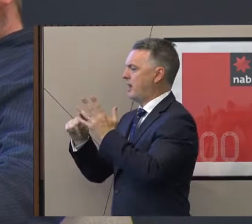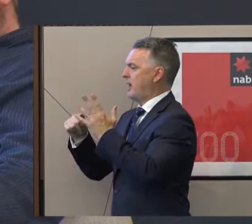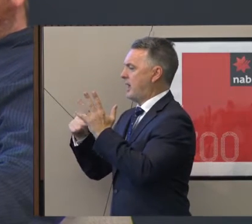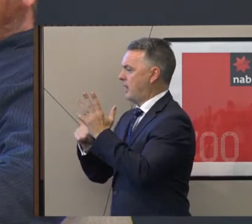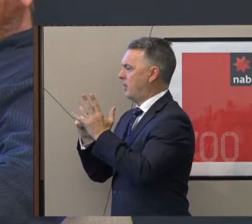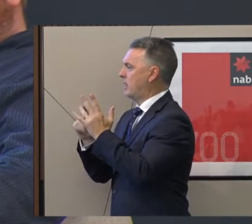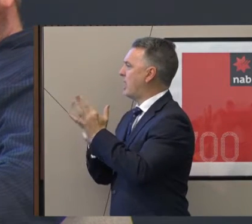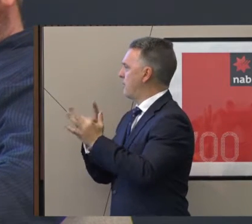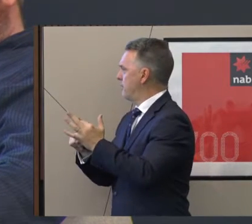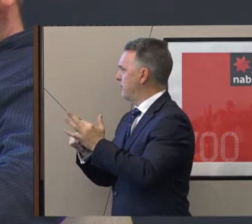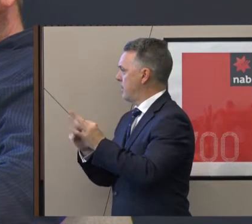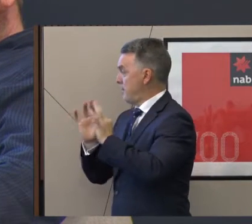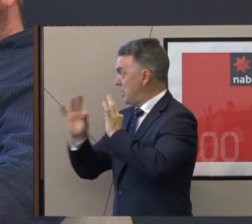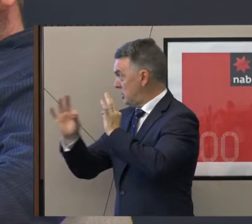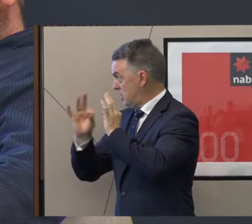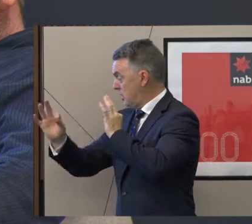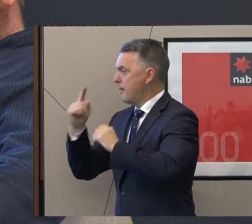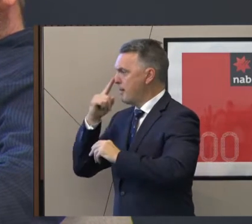for participants within the scheme